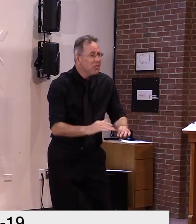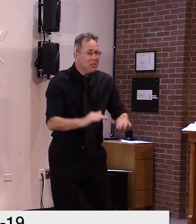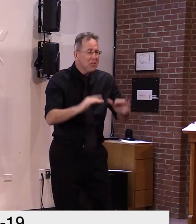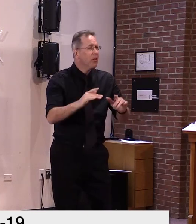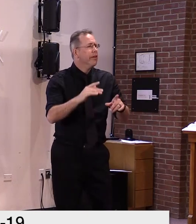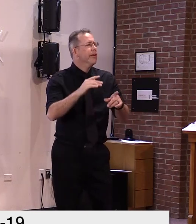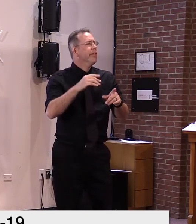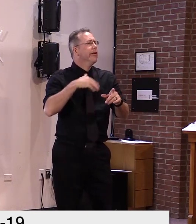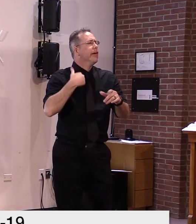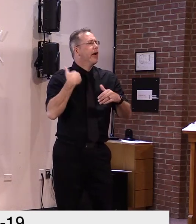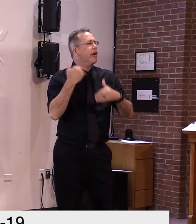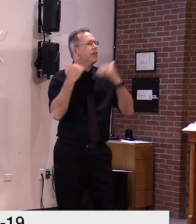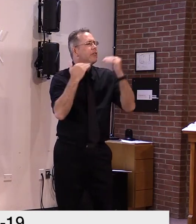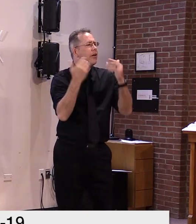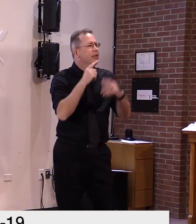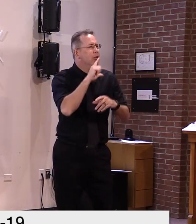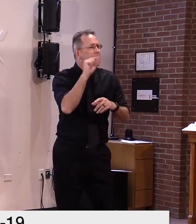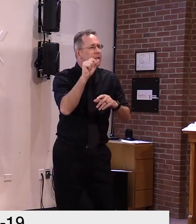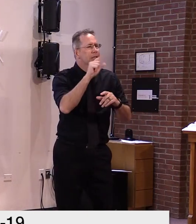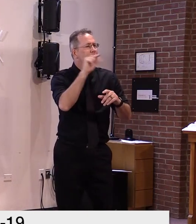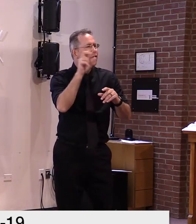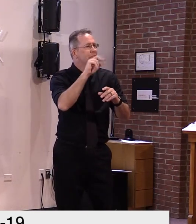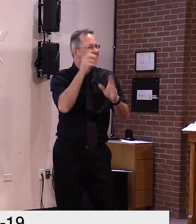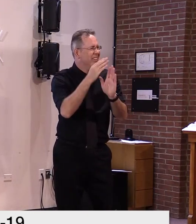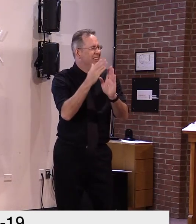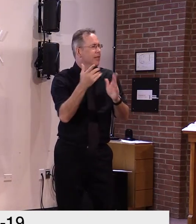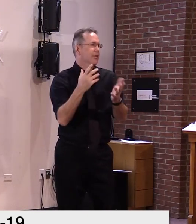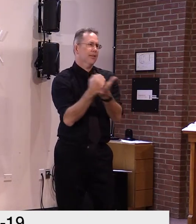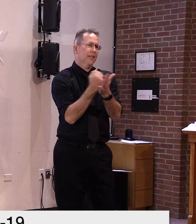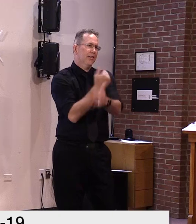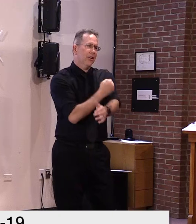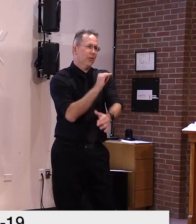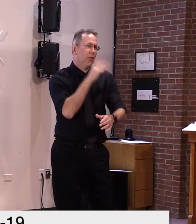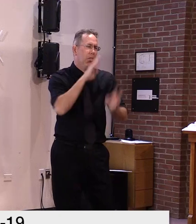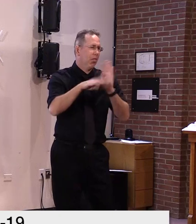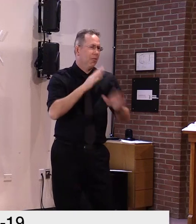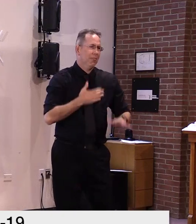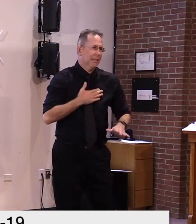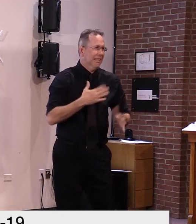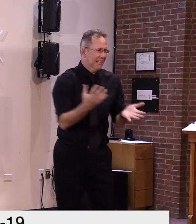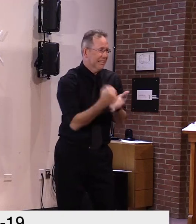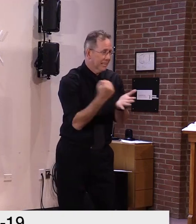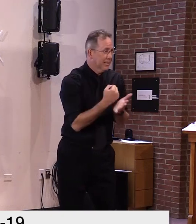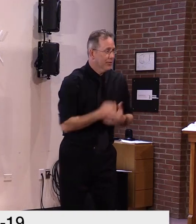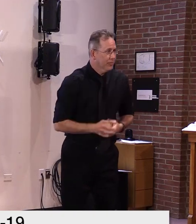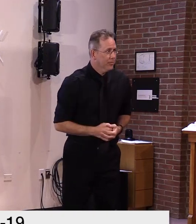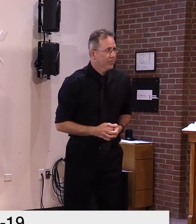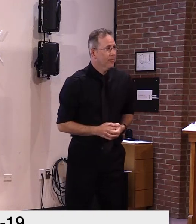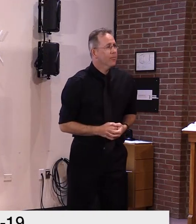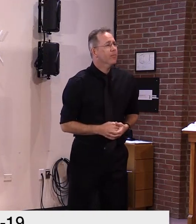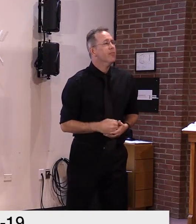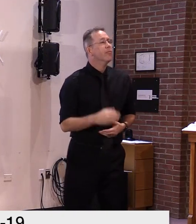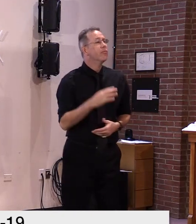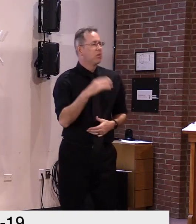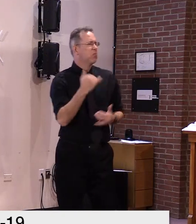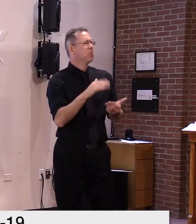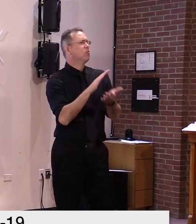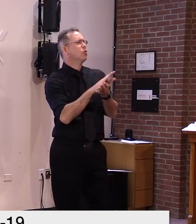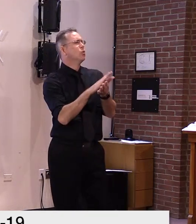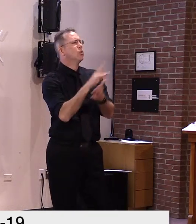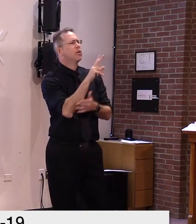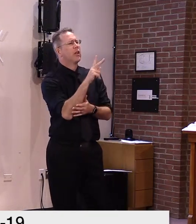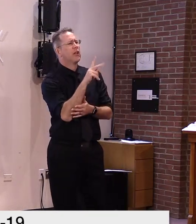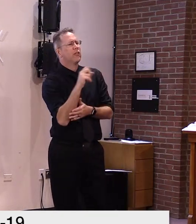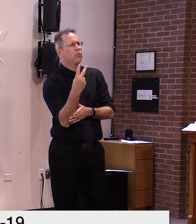data, looking across the Northern New England region, cases in Vermont continue to stay really low. In New